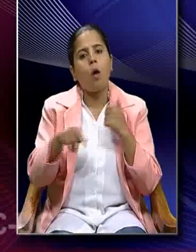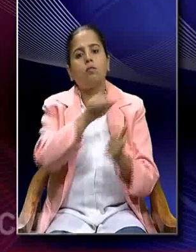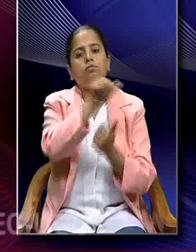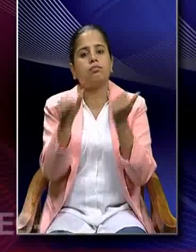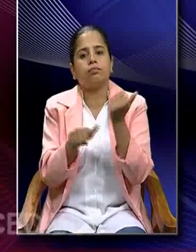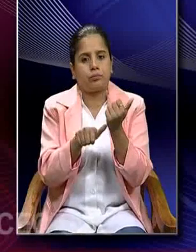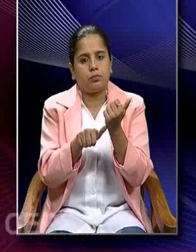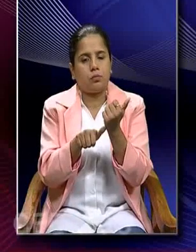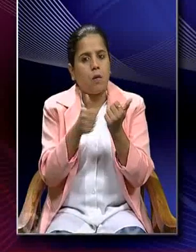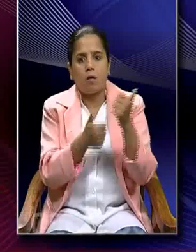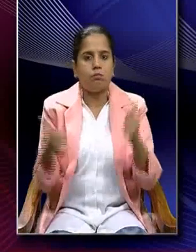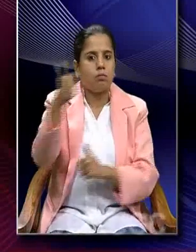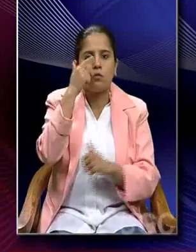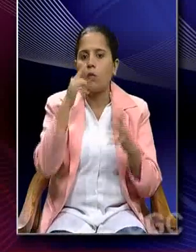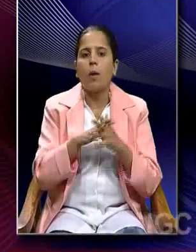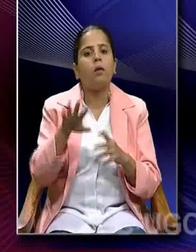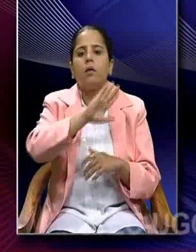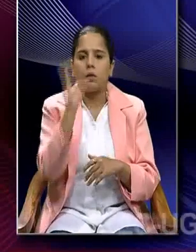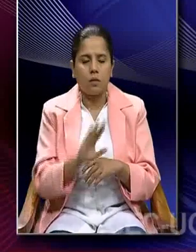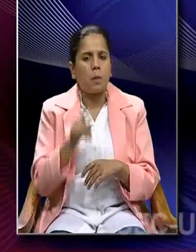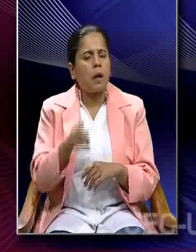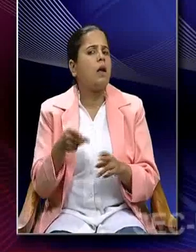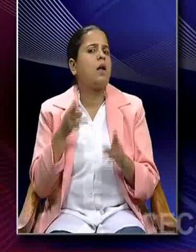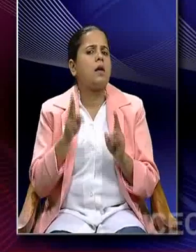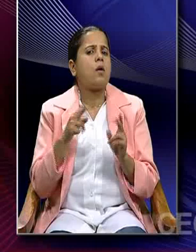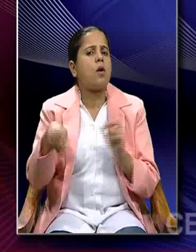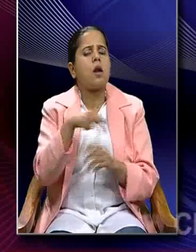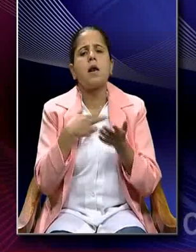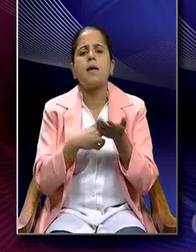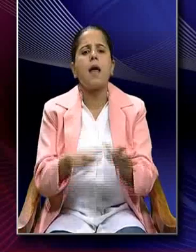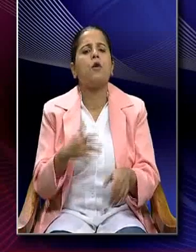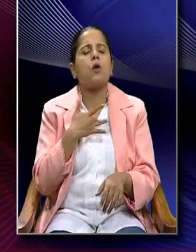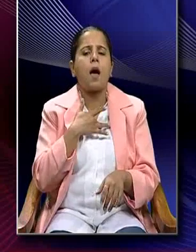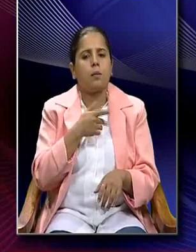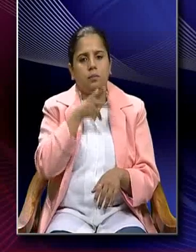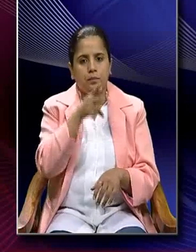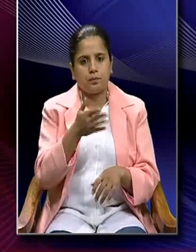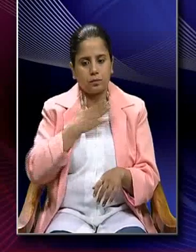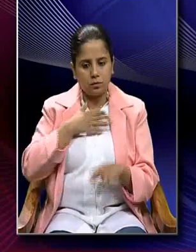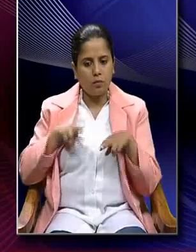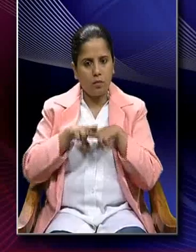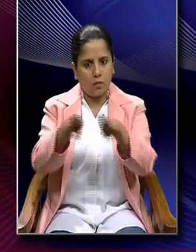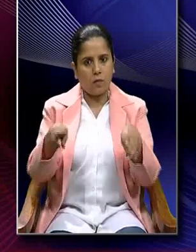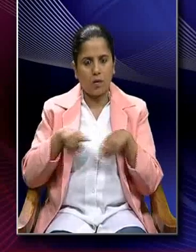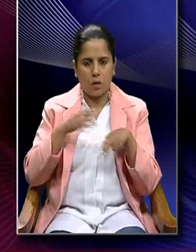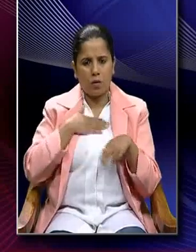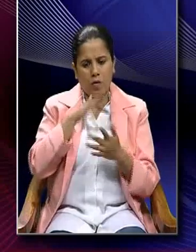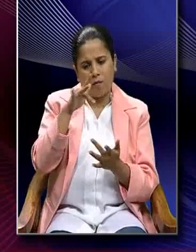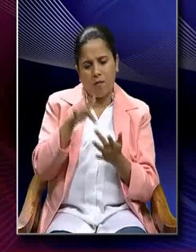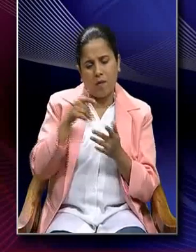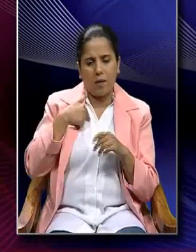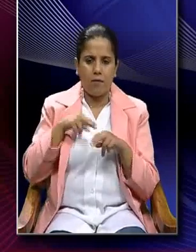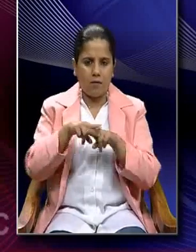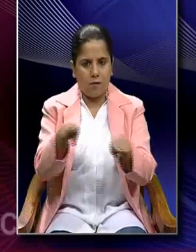them. In a natural common sense way, we can say, like in our families, in our middle class